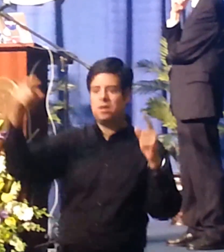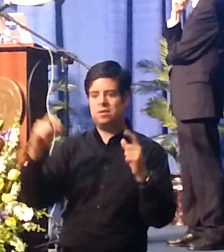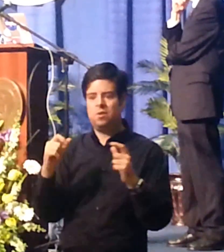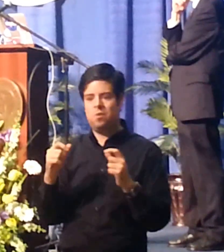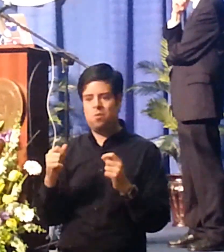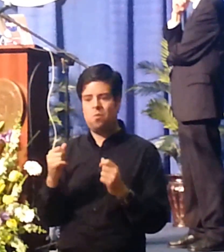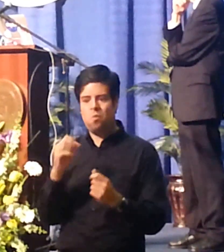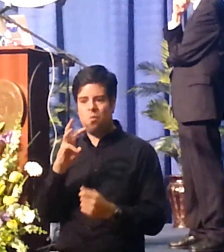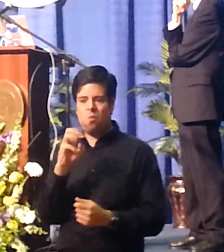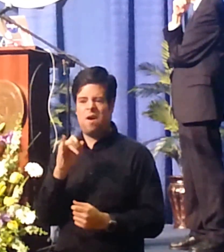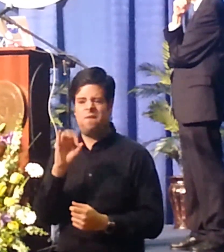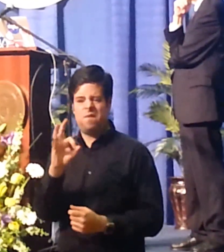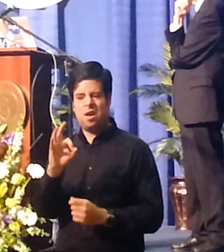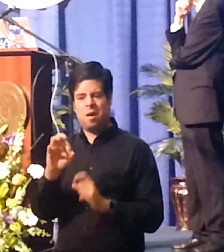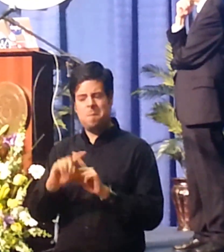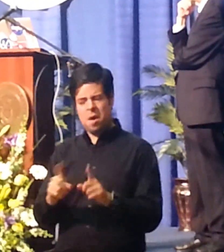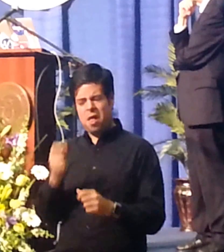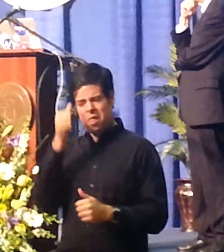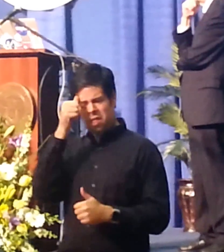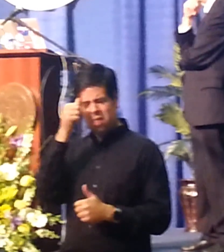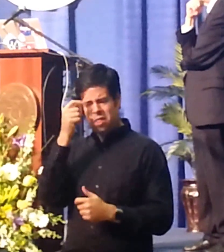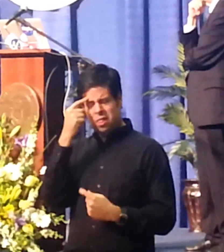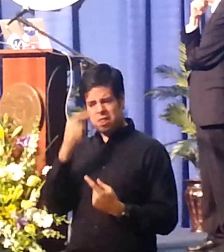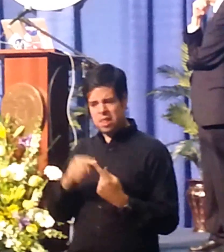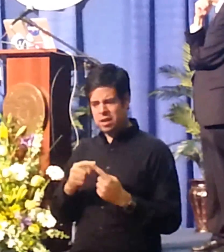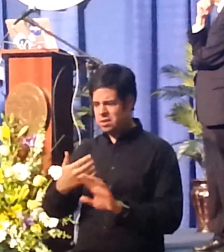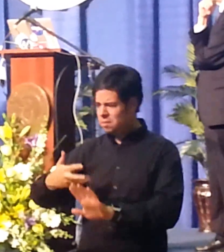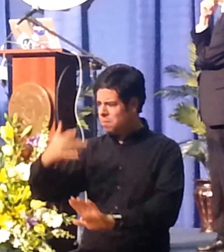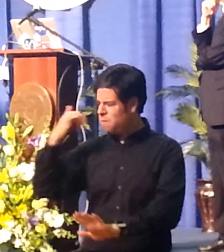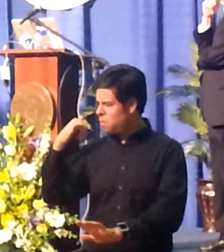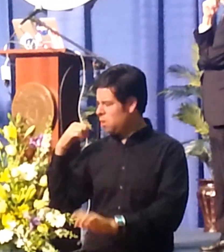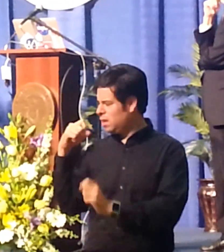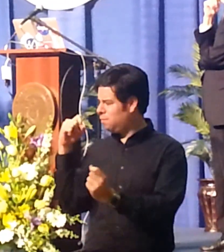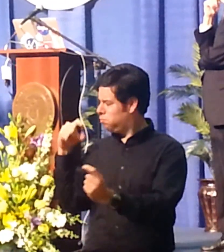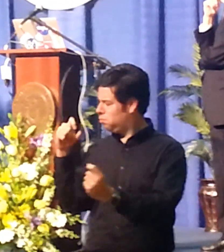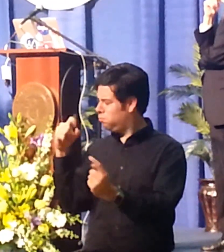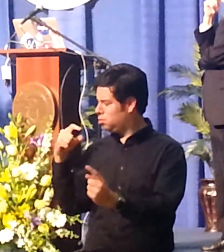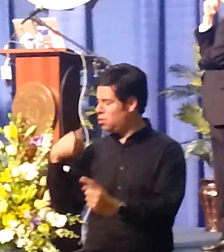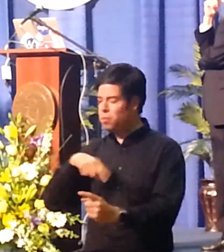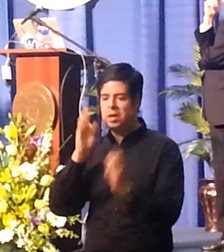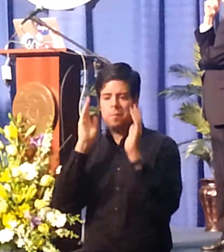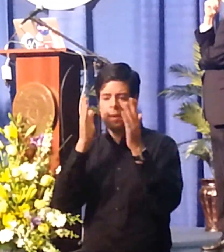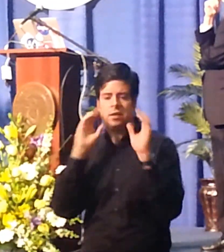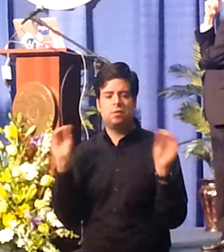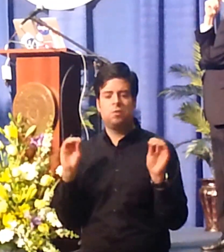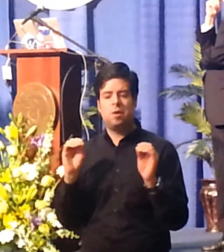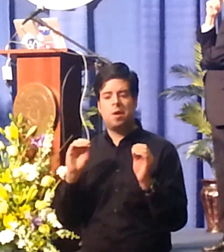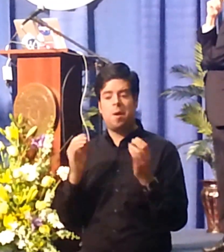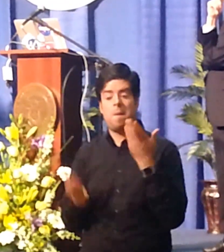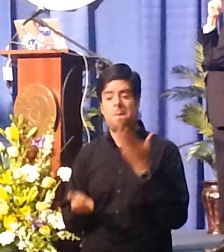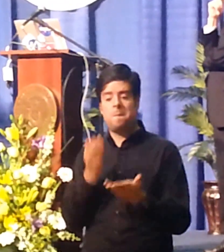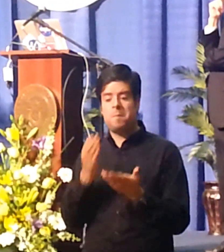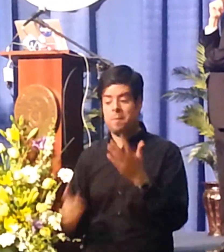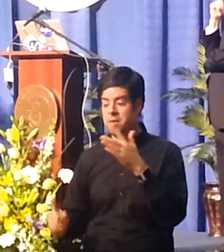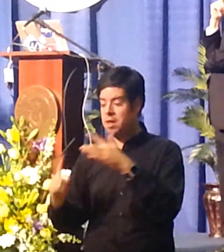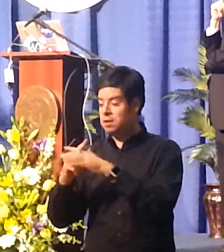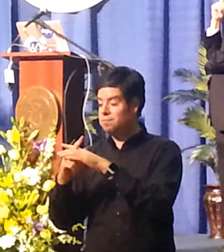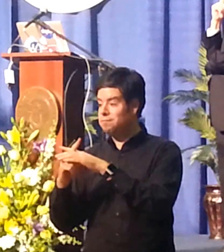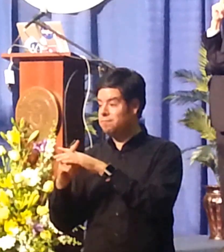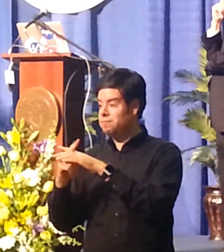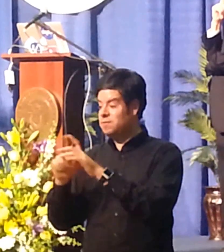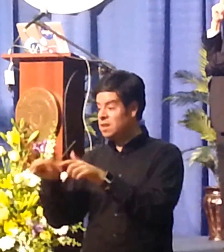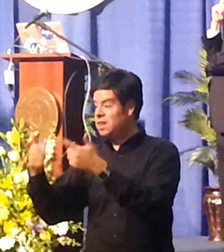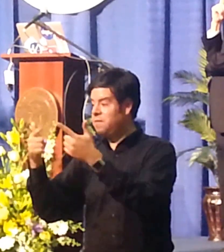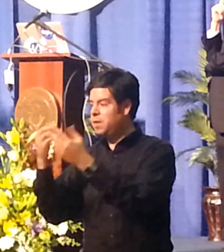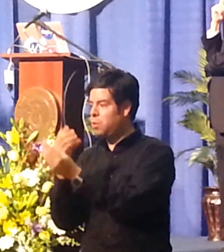how long maybe they were broadcasting, we weren't paying any attention. And maybe they came into existence and went out of existence